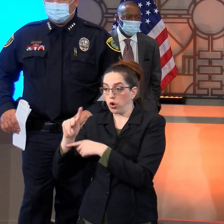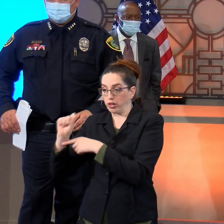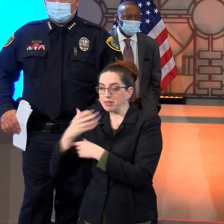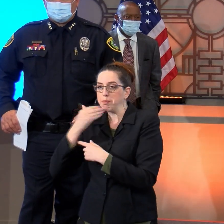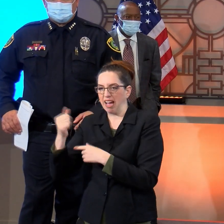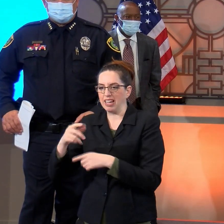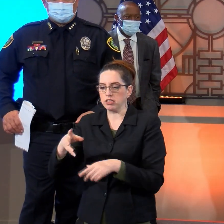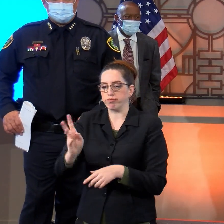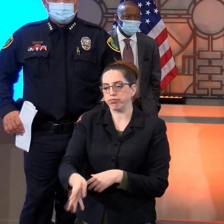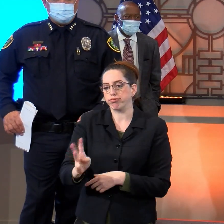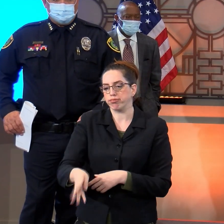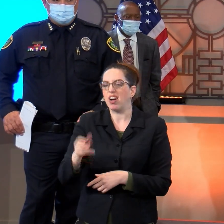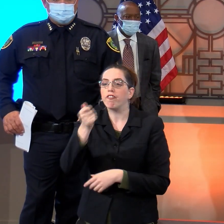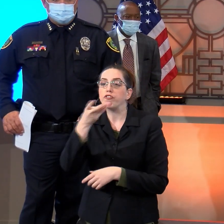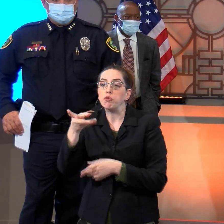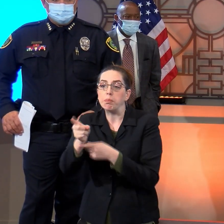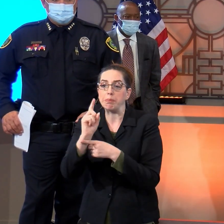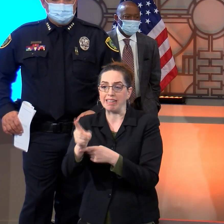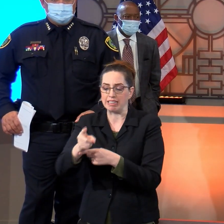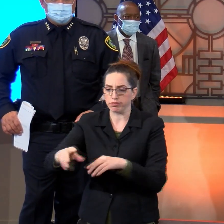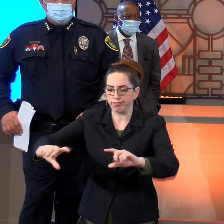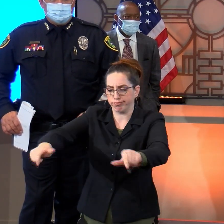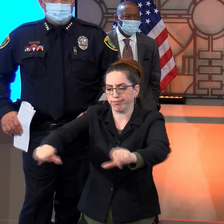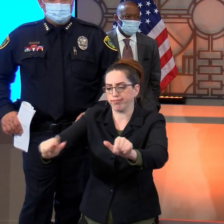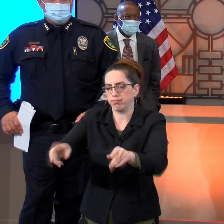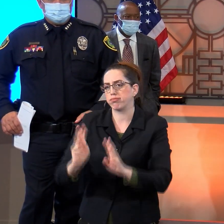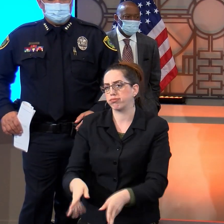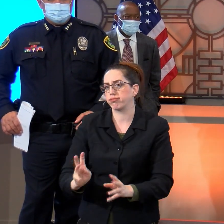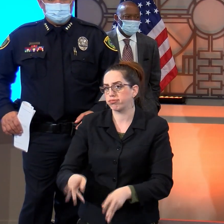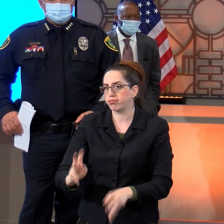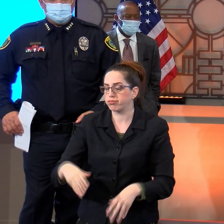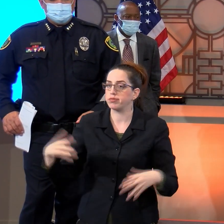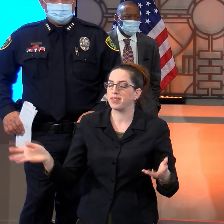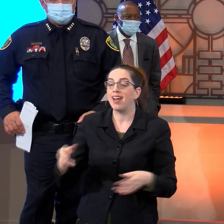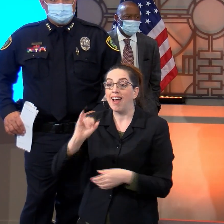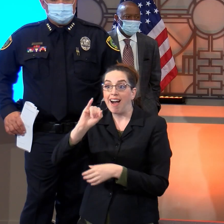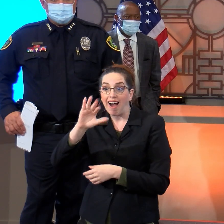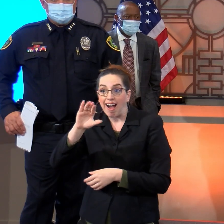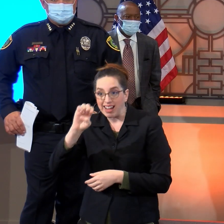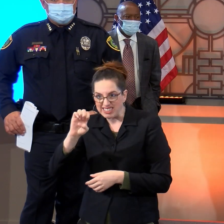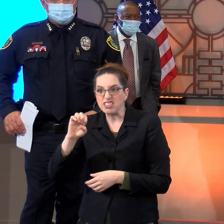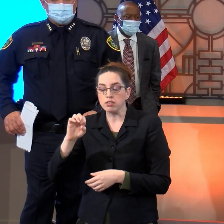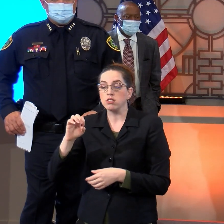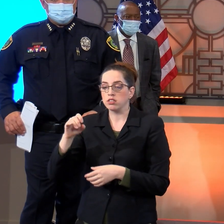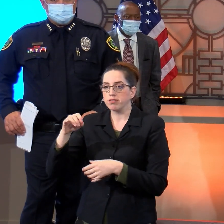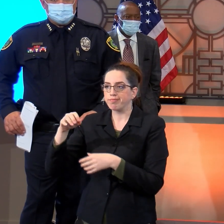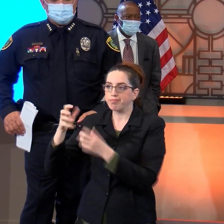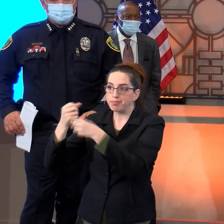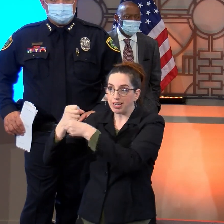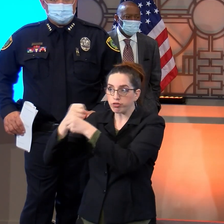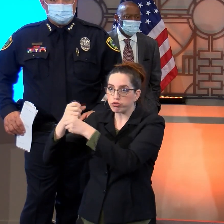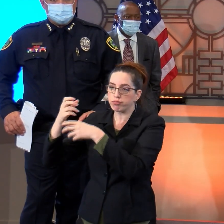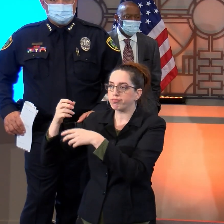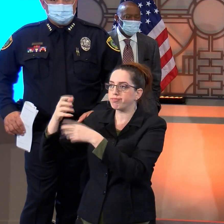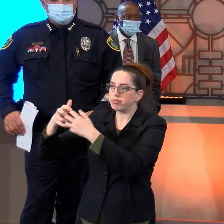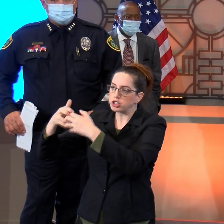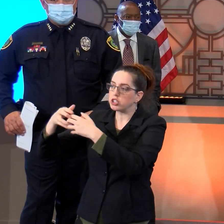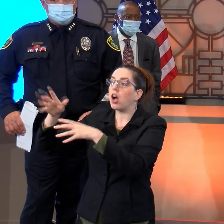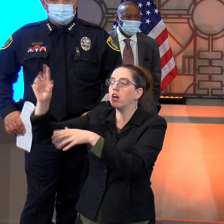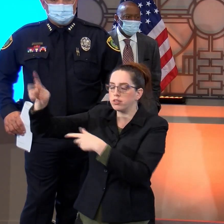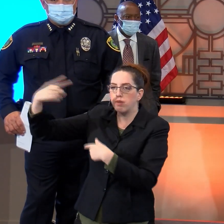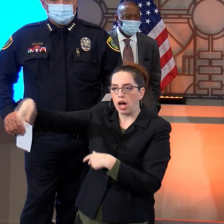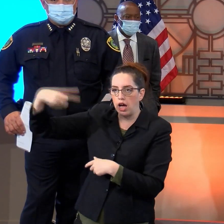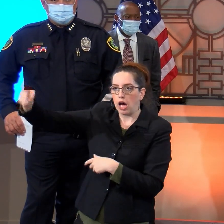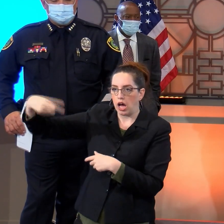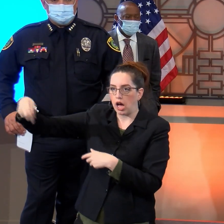faucets at least for several minutes, and that you should then, if you're making ice, you want to run that ice machine, discard the